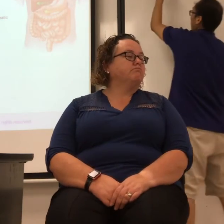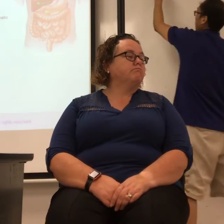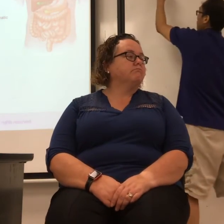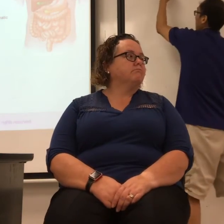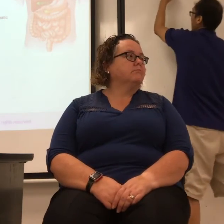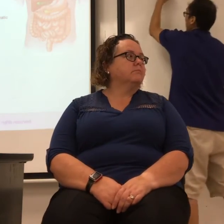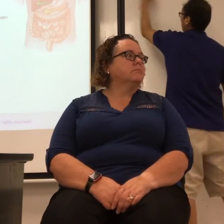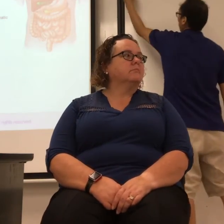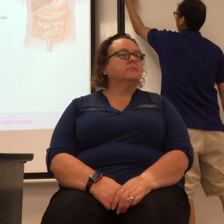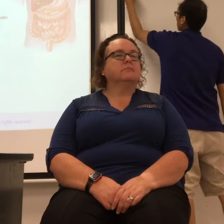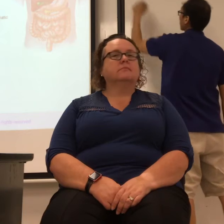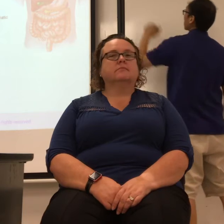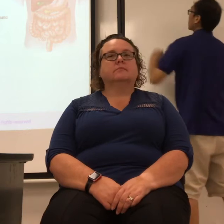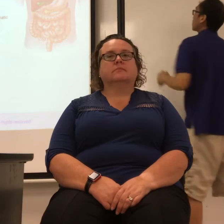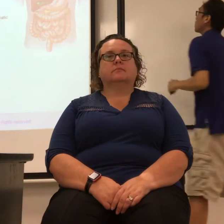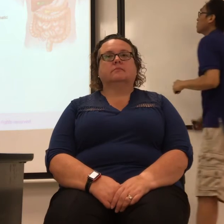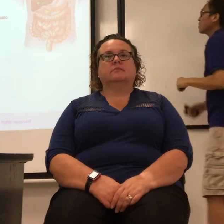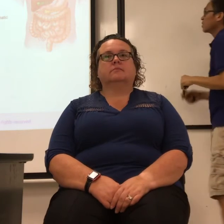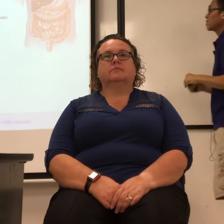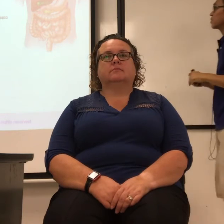Let's talk about its anatomy first.